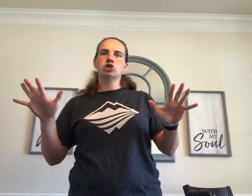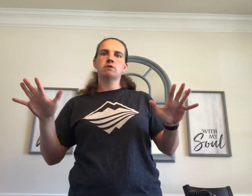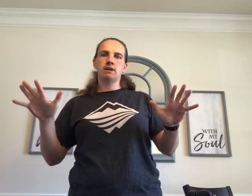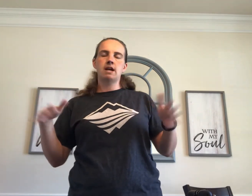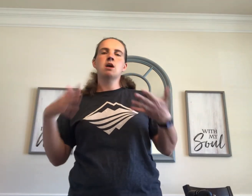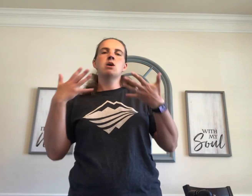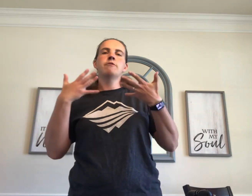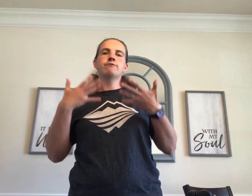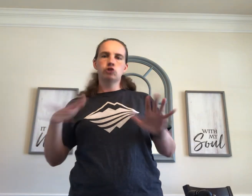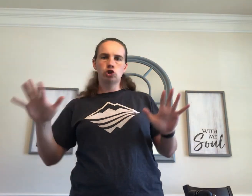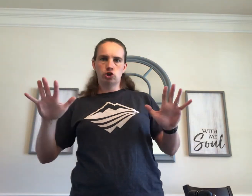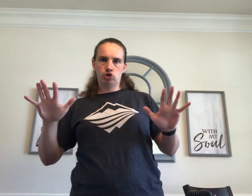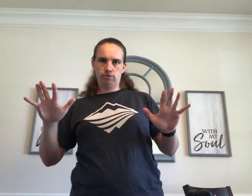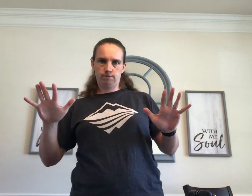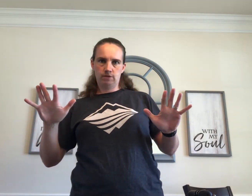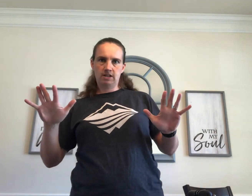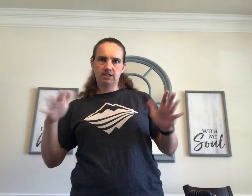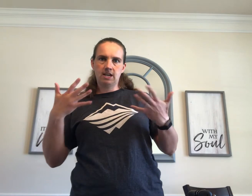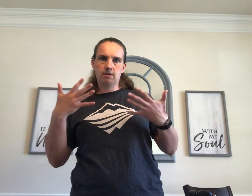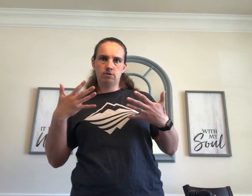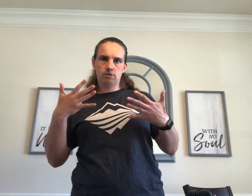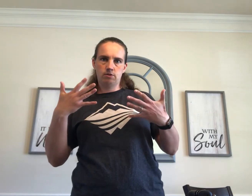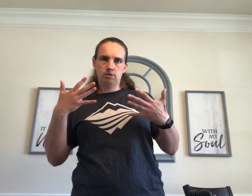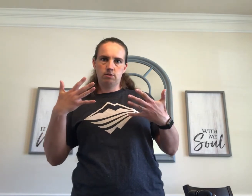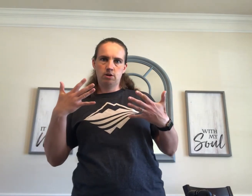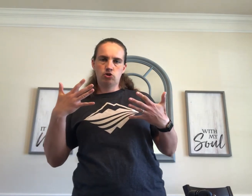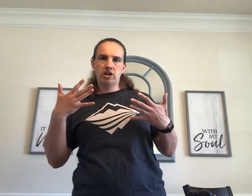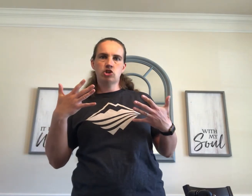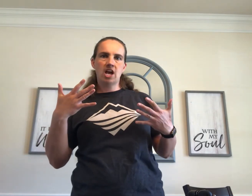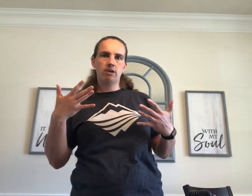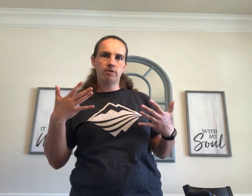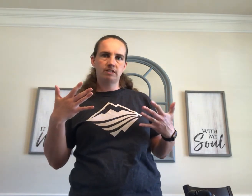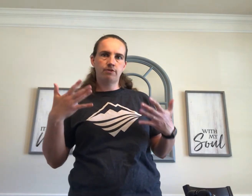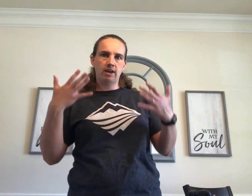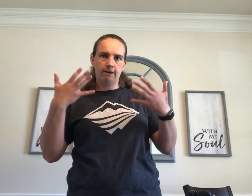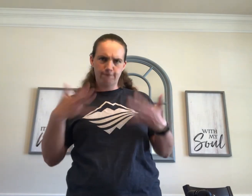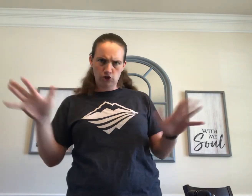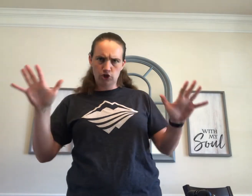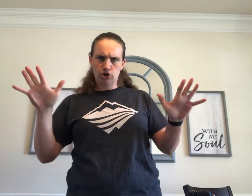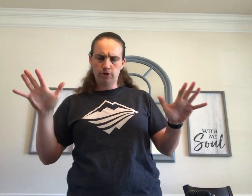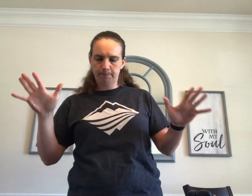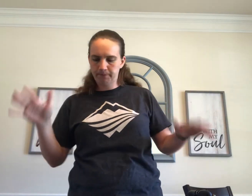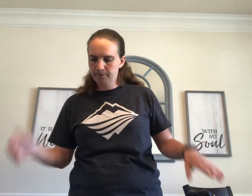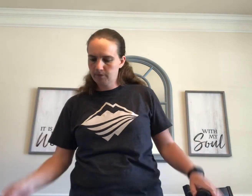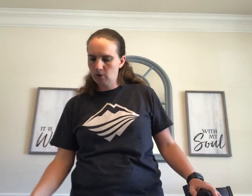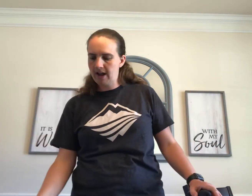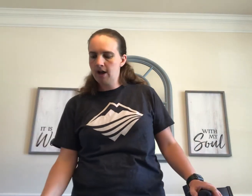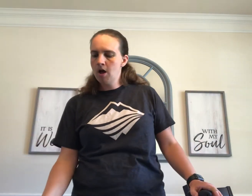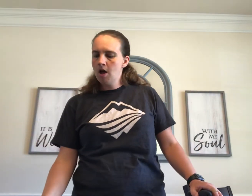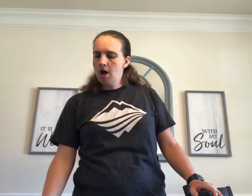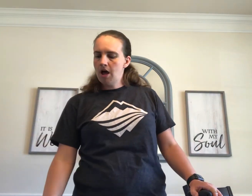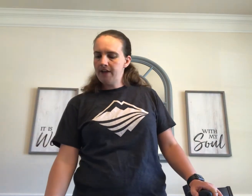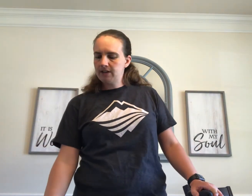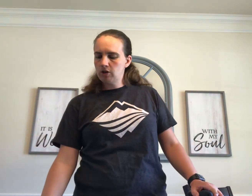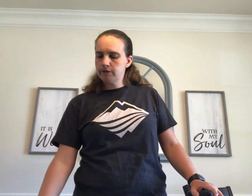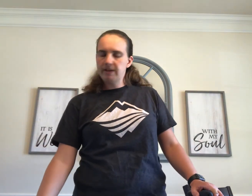okay, you guys see it? Try to shadow these if you can, okay? That can also be used